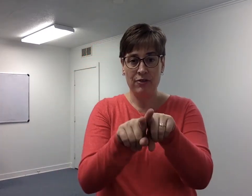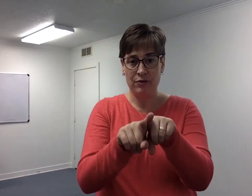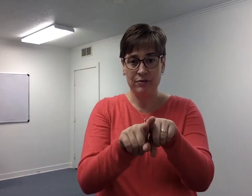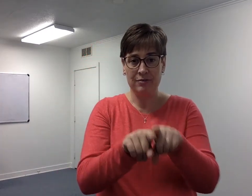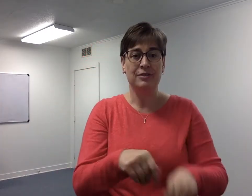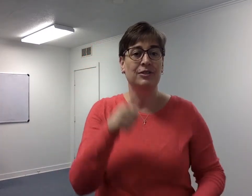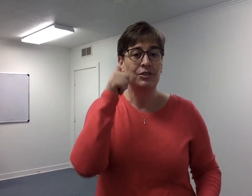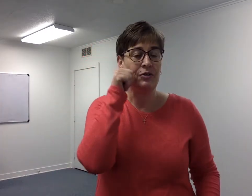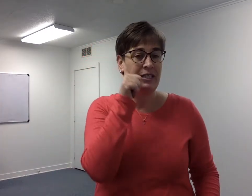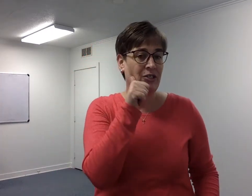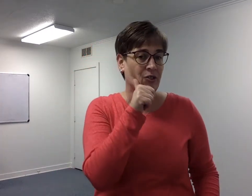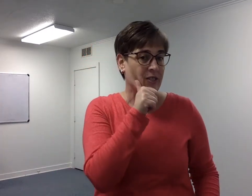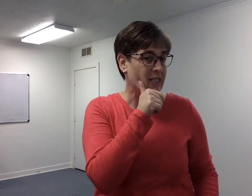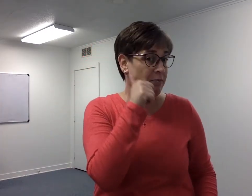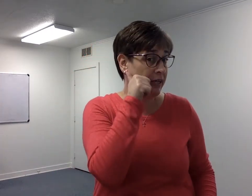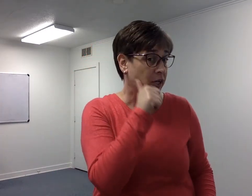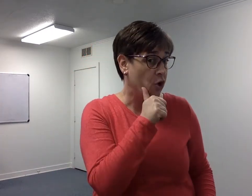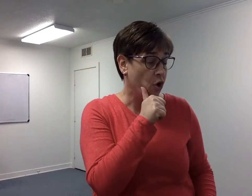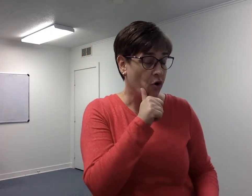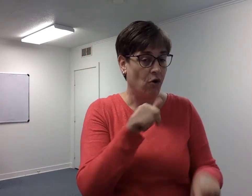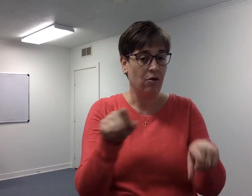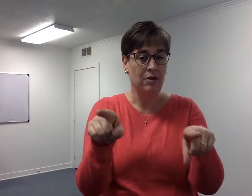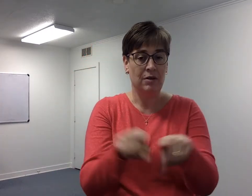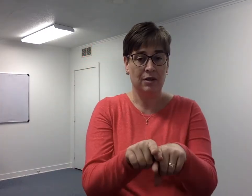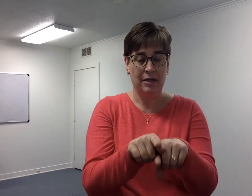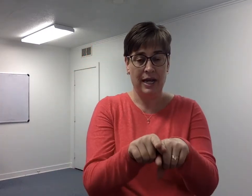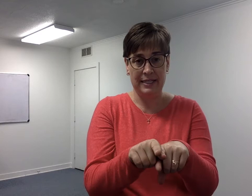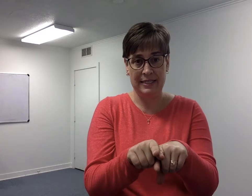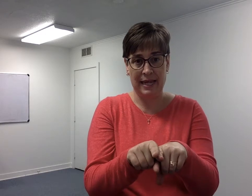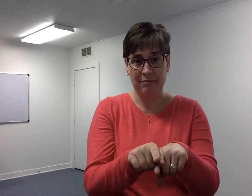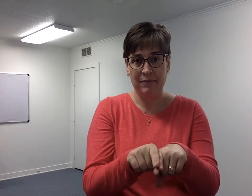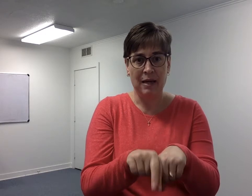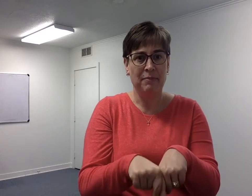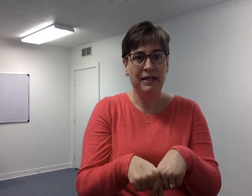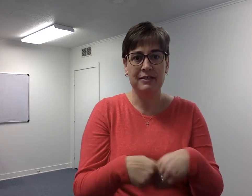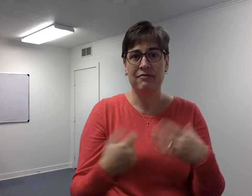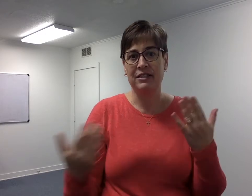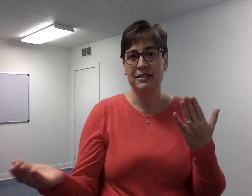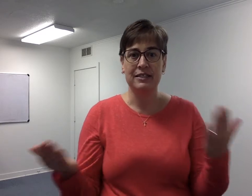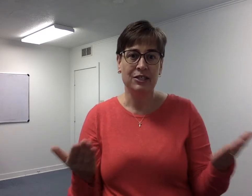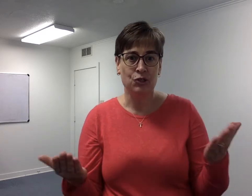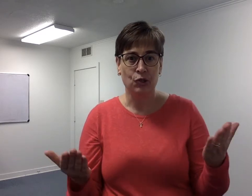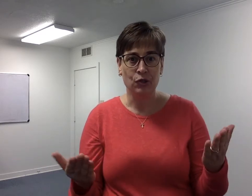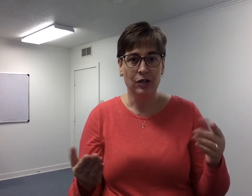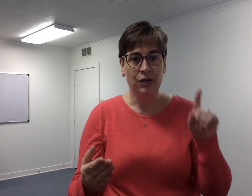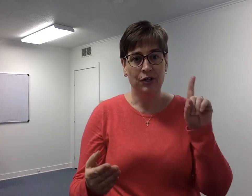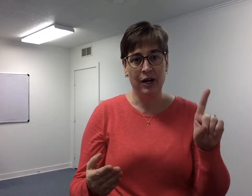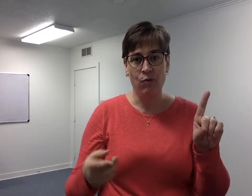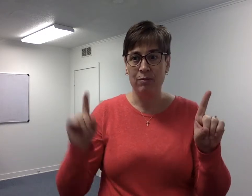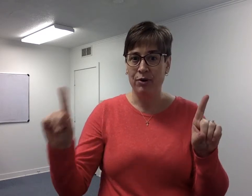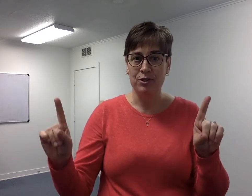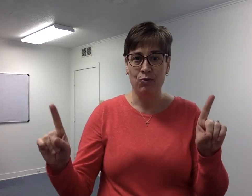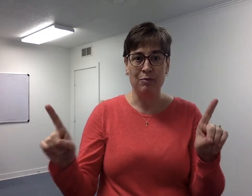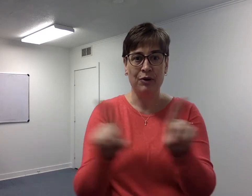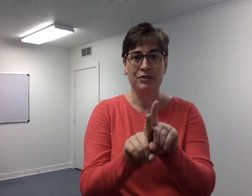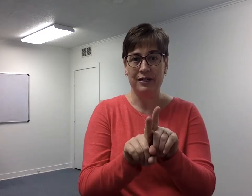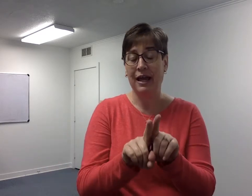brother. So sister is simply girl and same. Because if it's a sister, you got one person, and